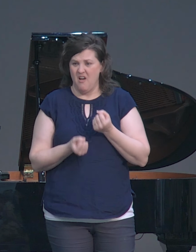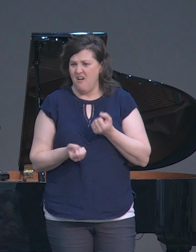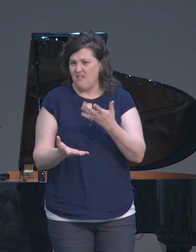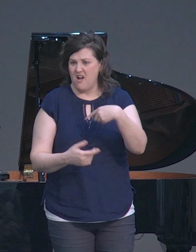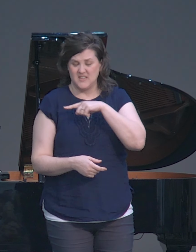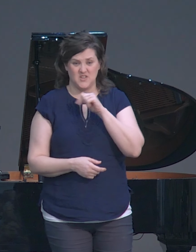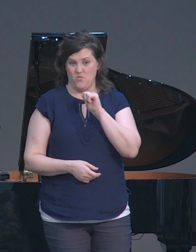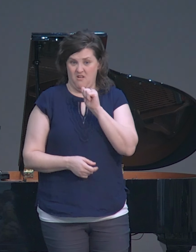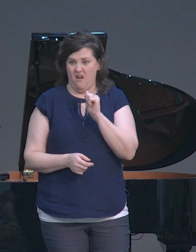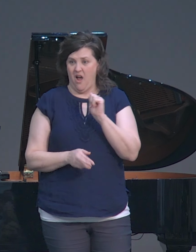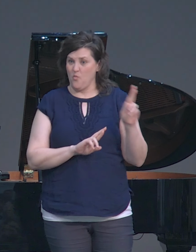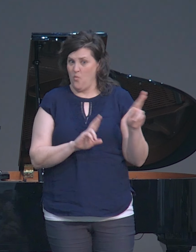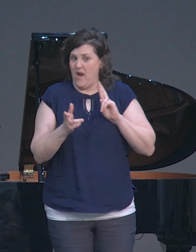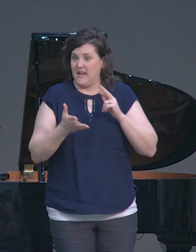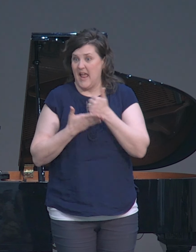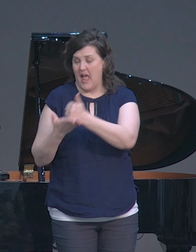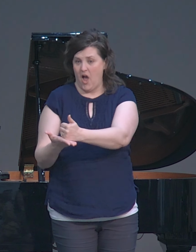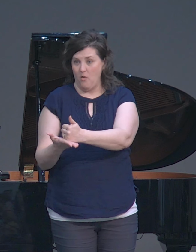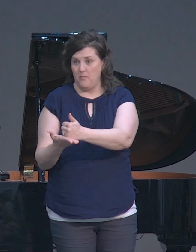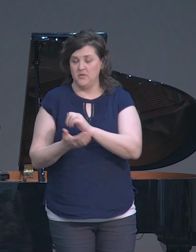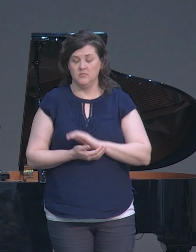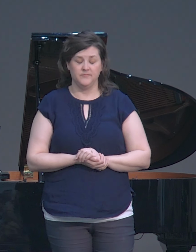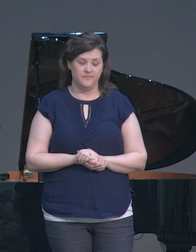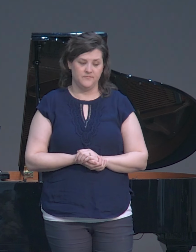us that Jesus was apparently aware of his audience.